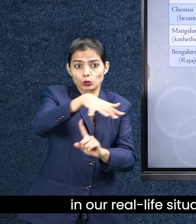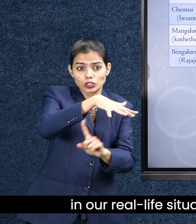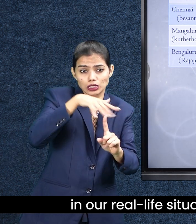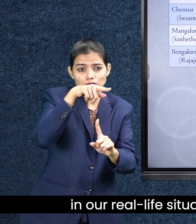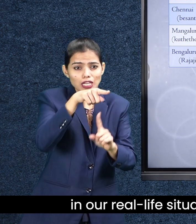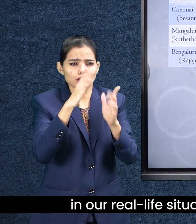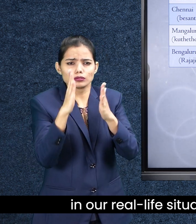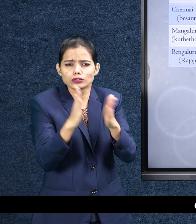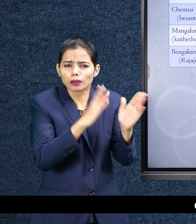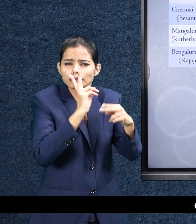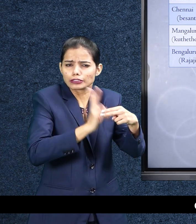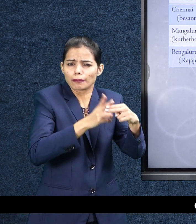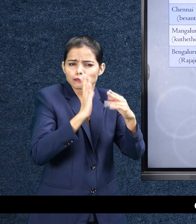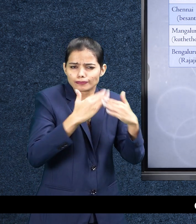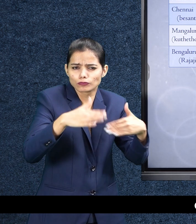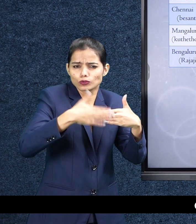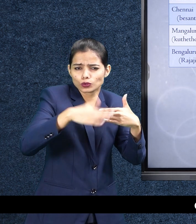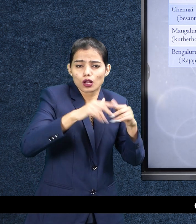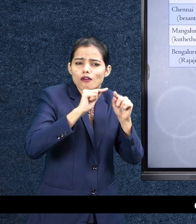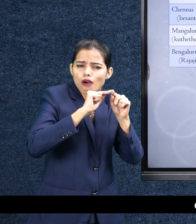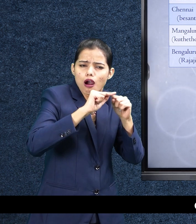and latitude of the following cities.